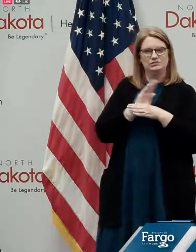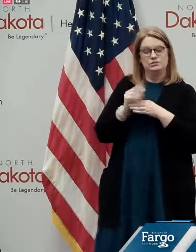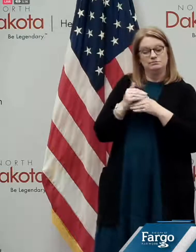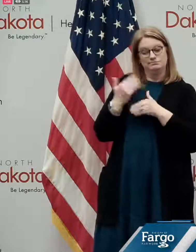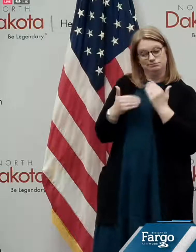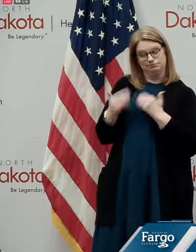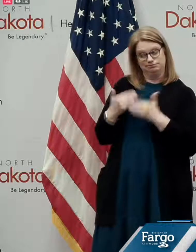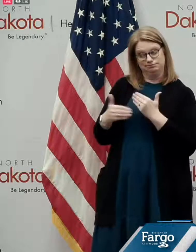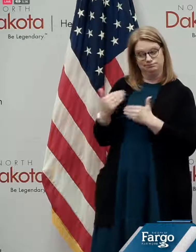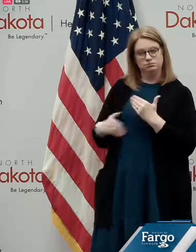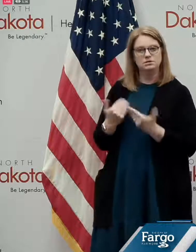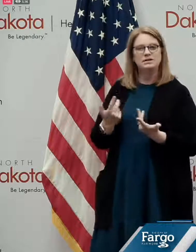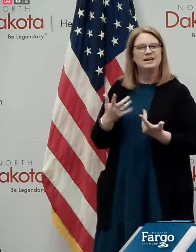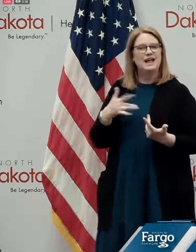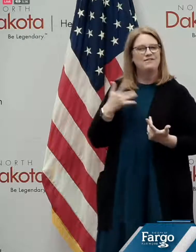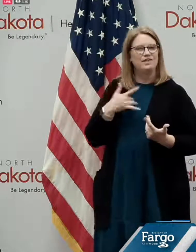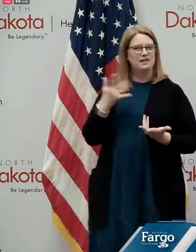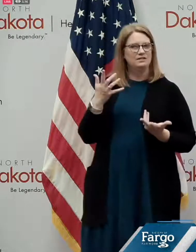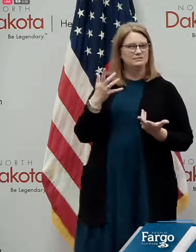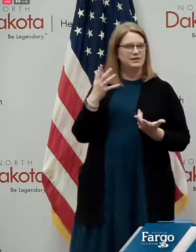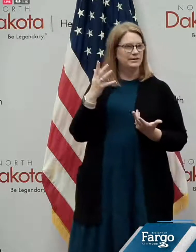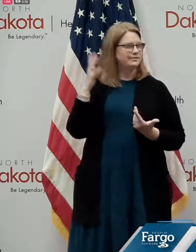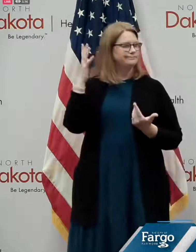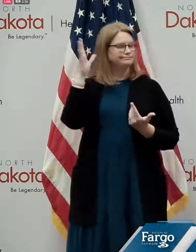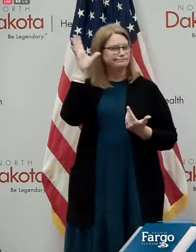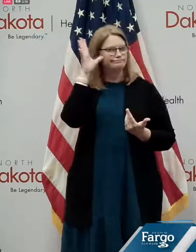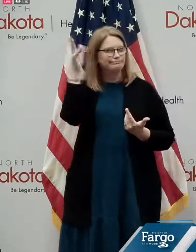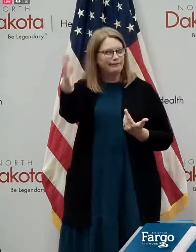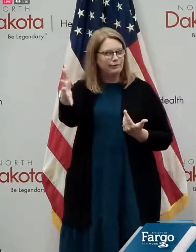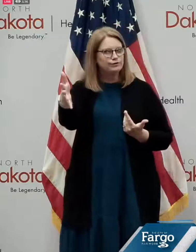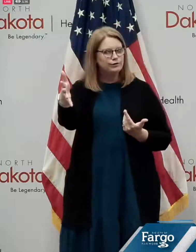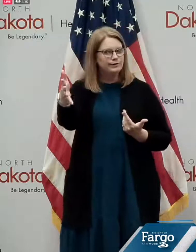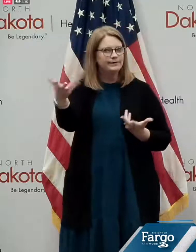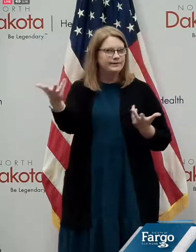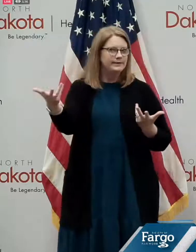this is why I think in the long run, I've said earlier this week, I think that